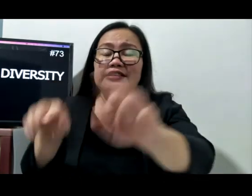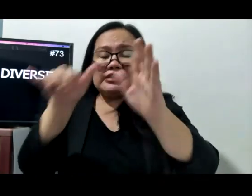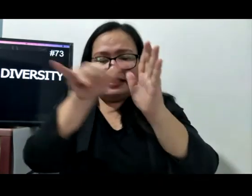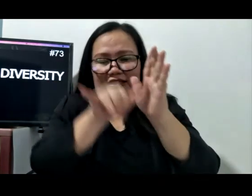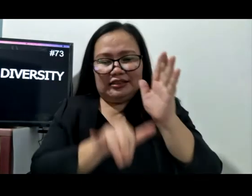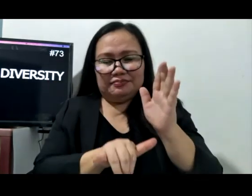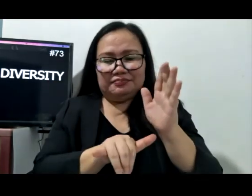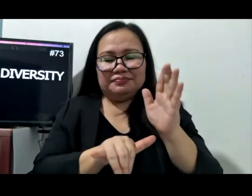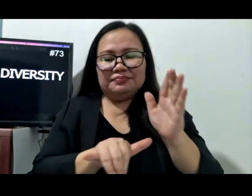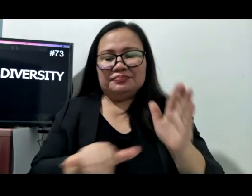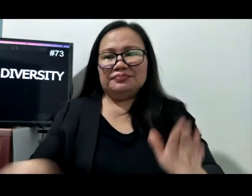Diversity.